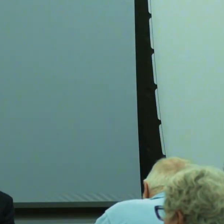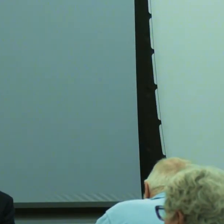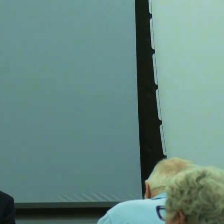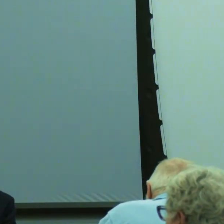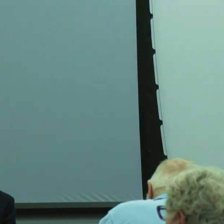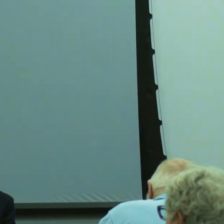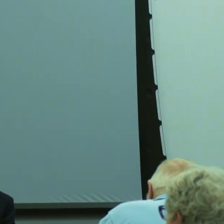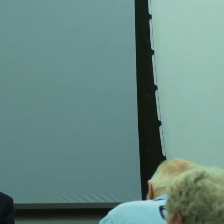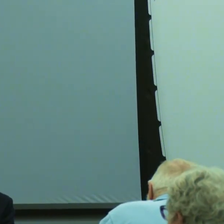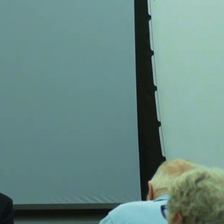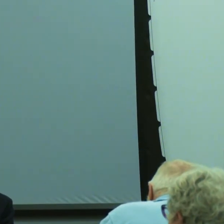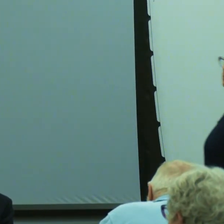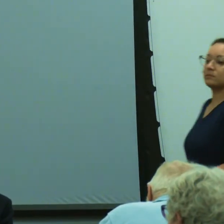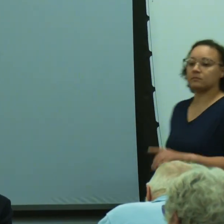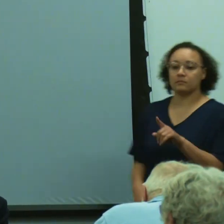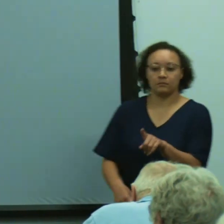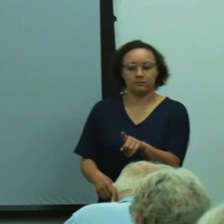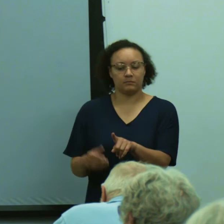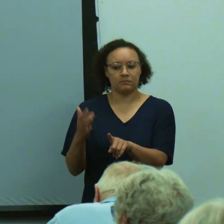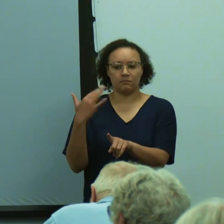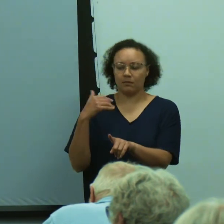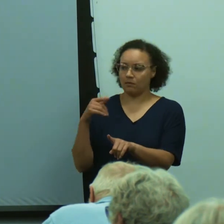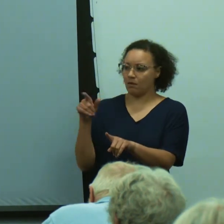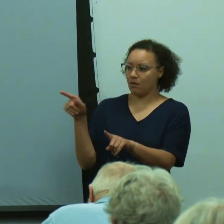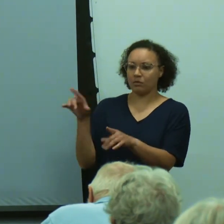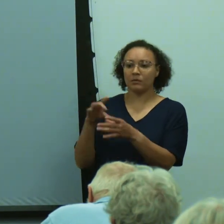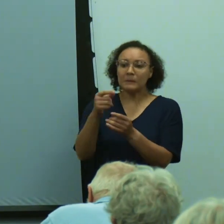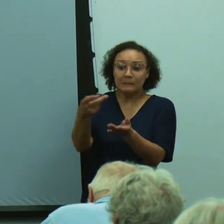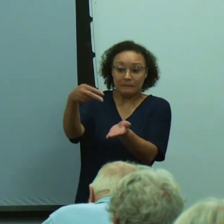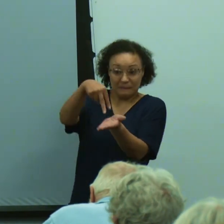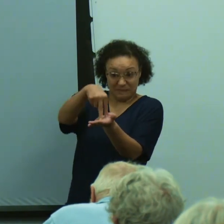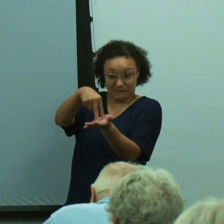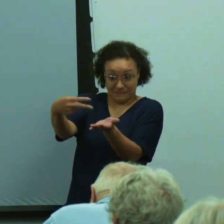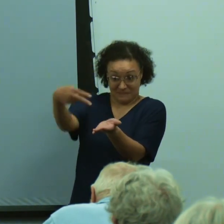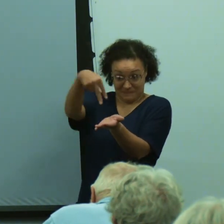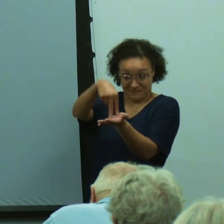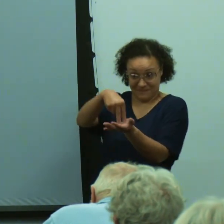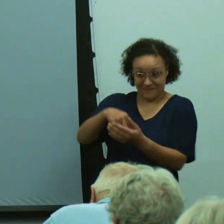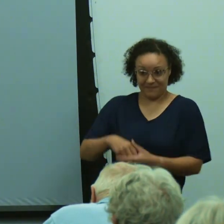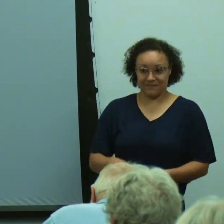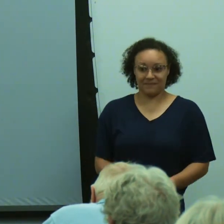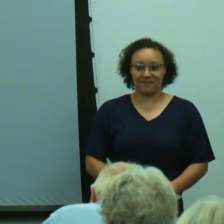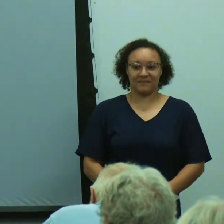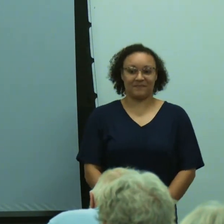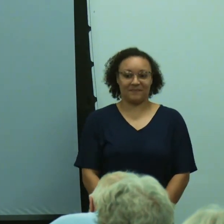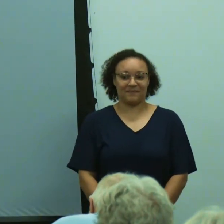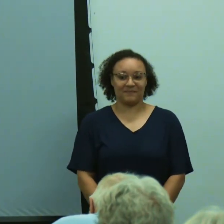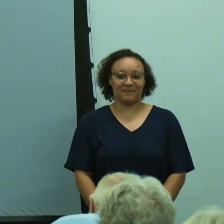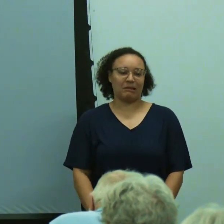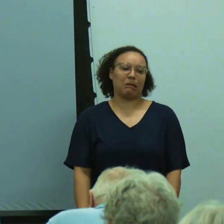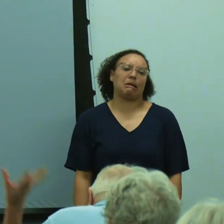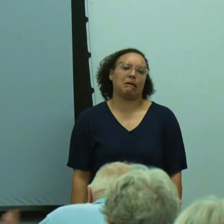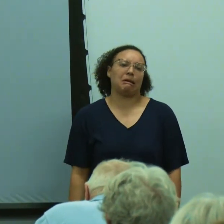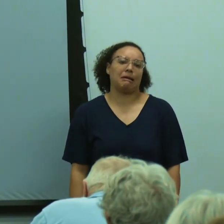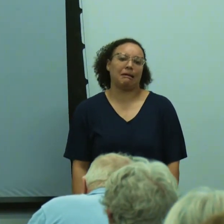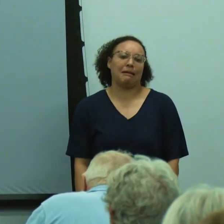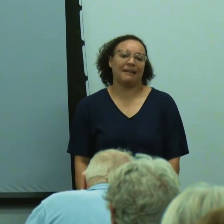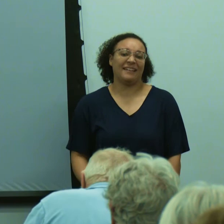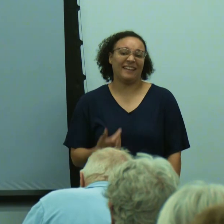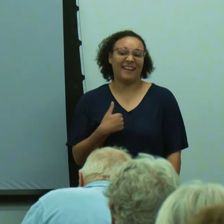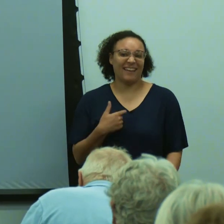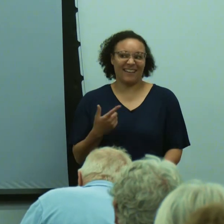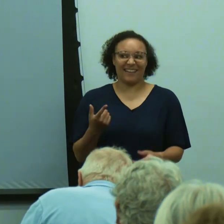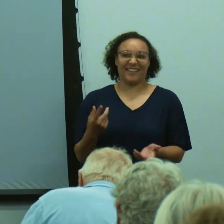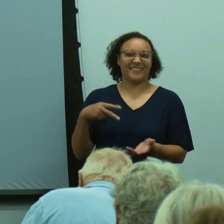You talked about Michigan having those. Can you stand up and, please, could you stand up? That way you Any can. louder,